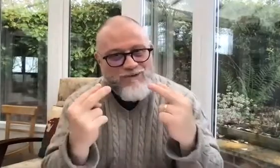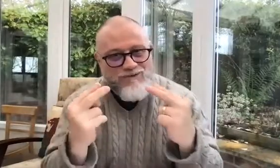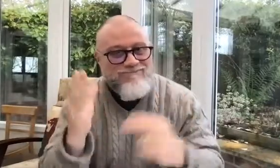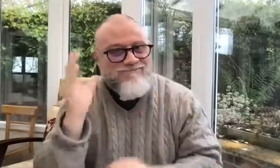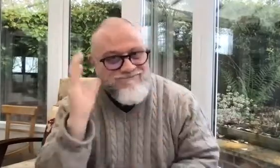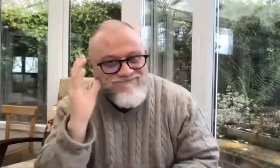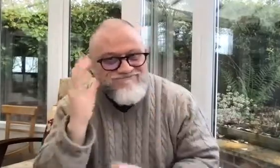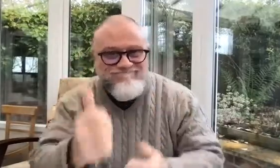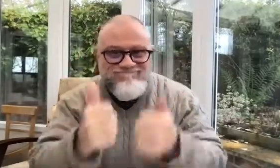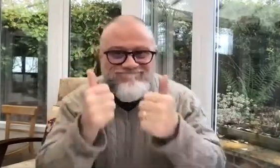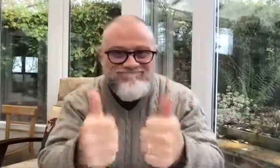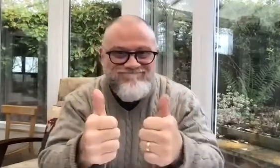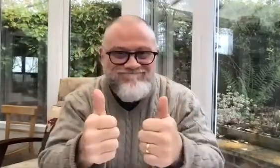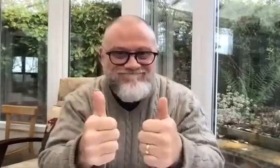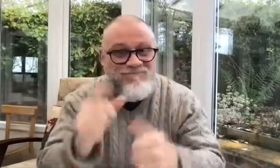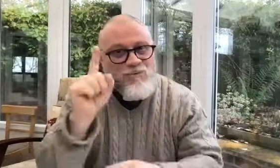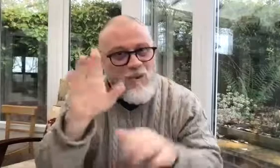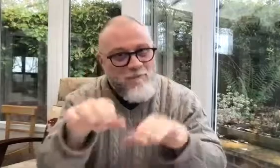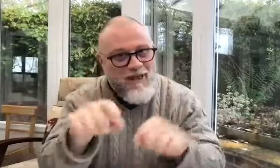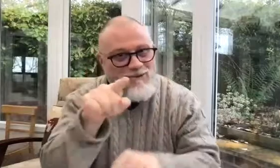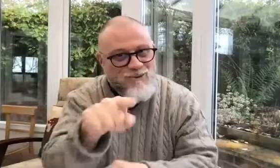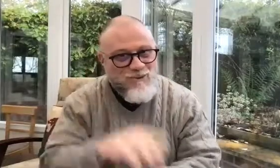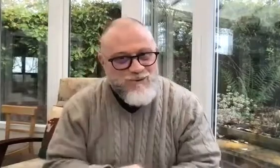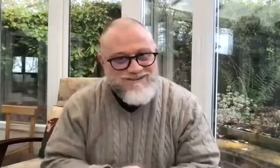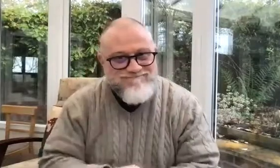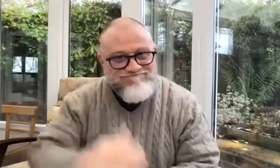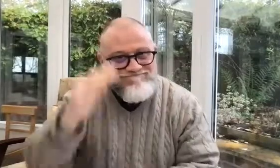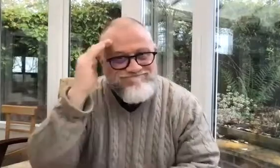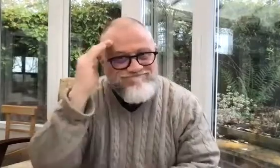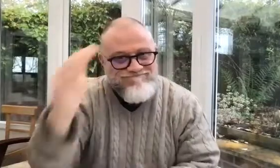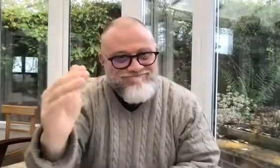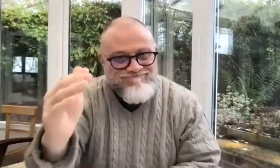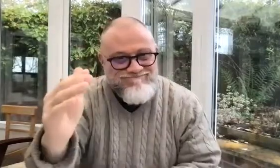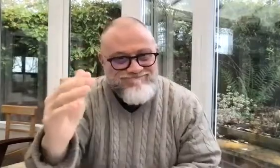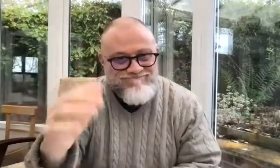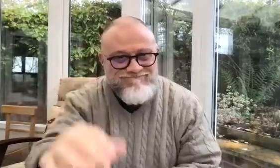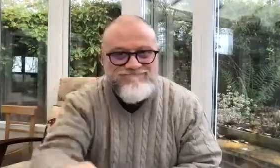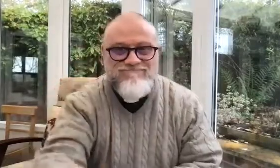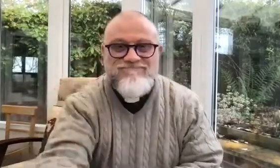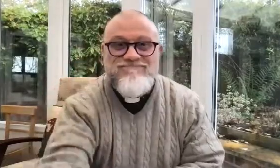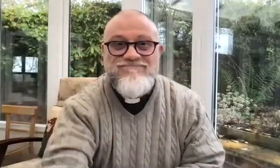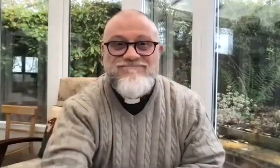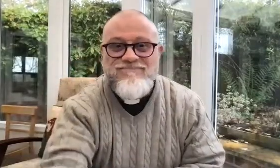time, for watching and listening. God bless you. Bye-bye.